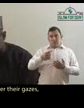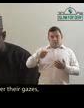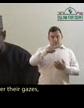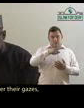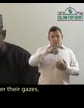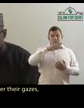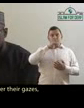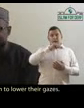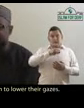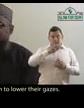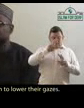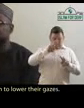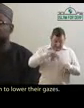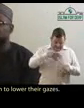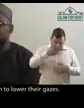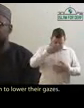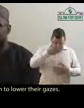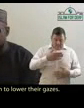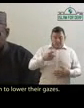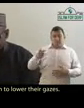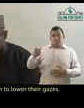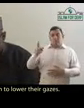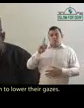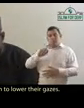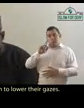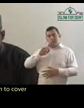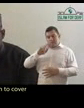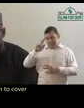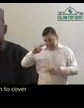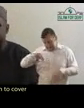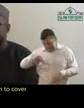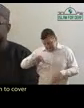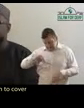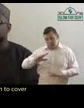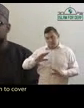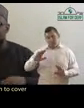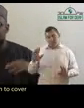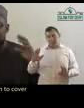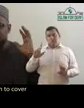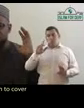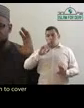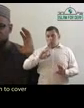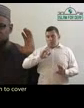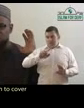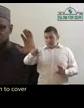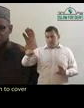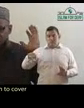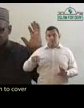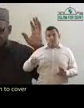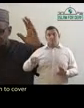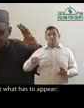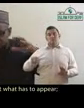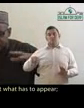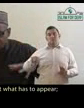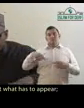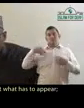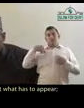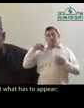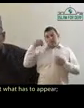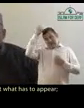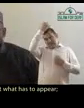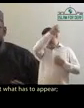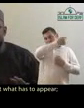their gazes, and tell the believing women to lower their gazes, and tell the believing women to cover up their